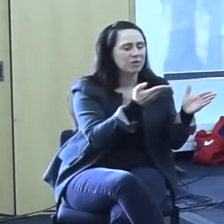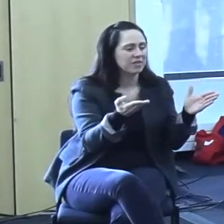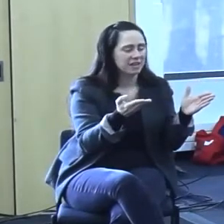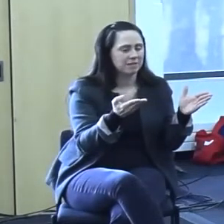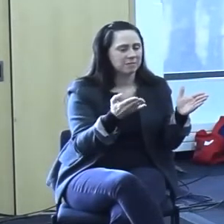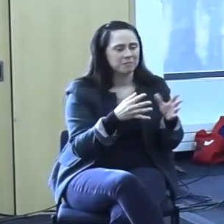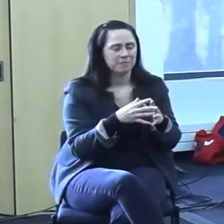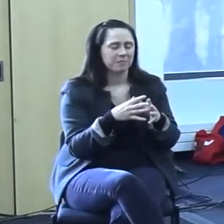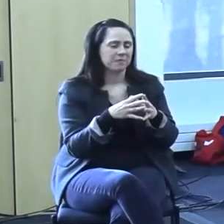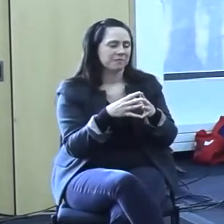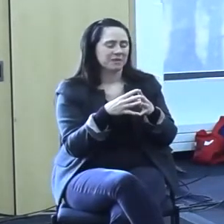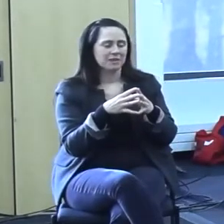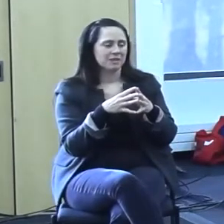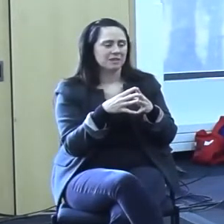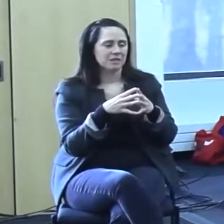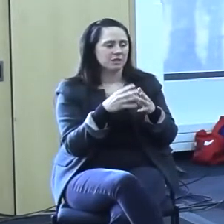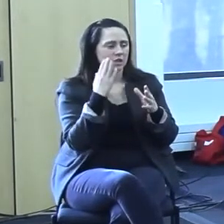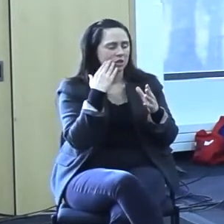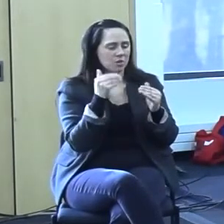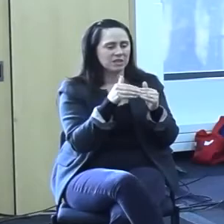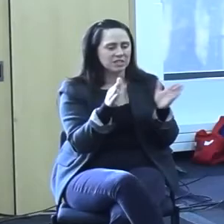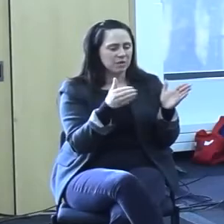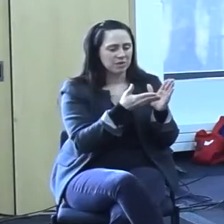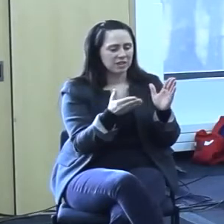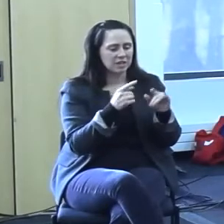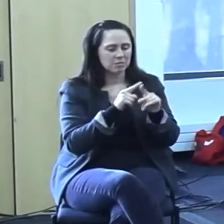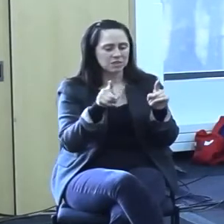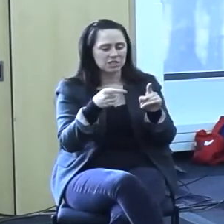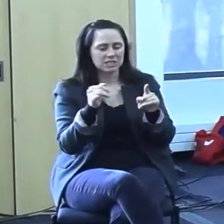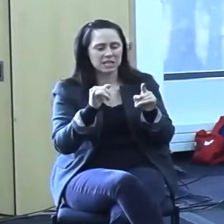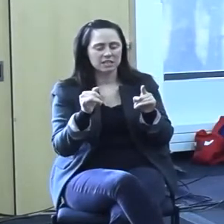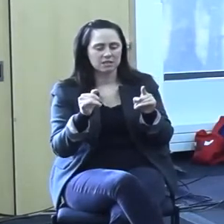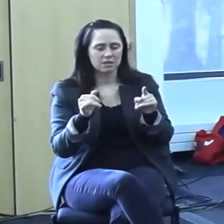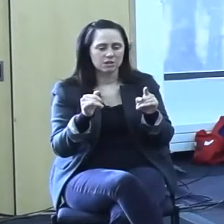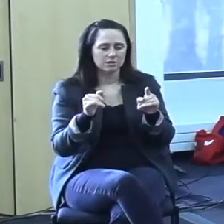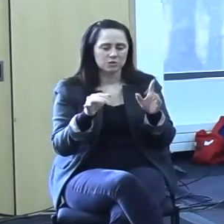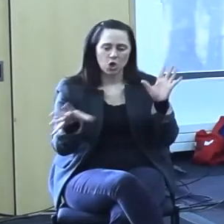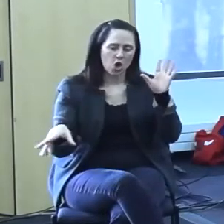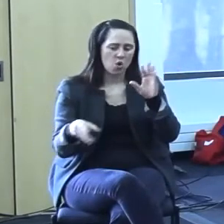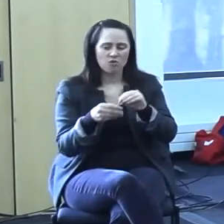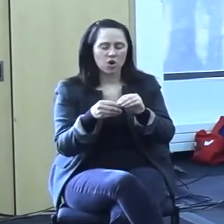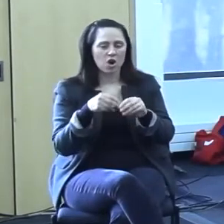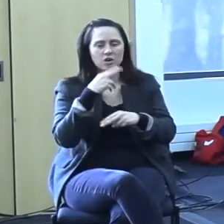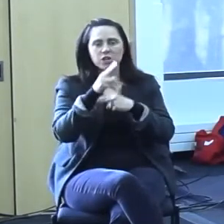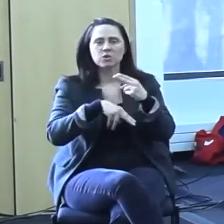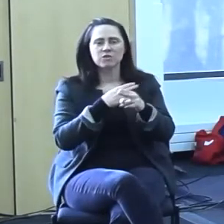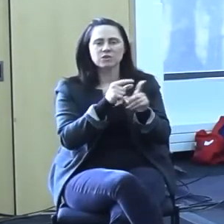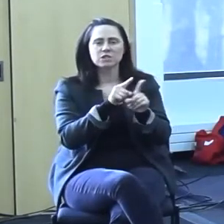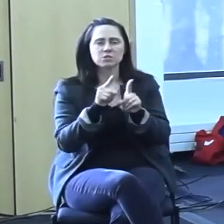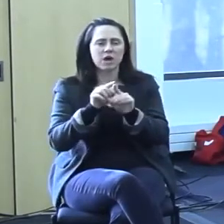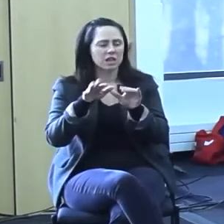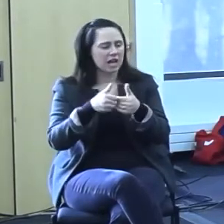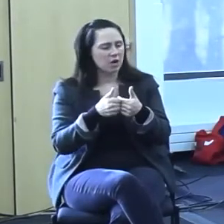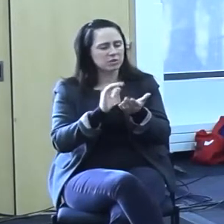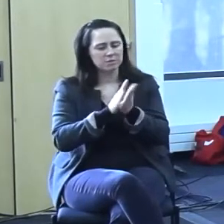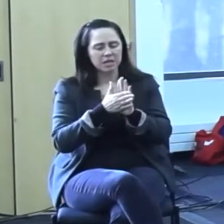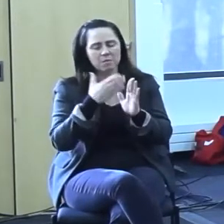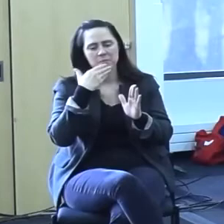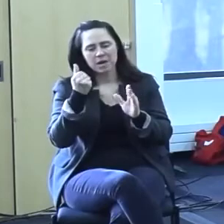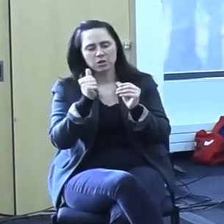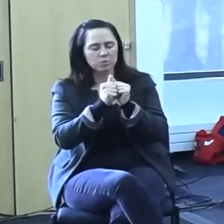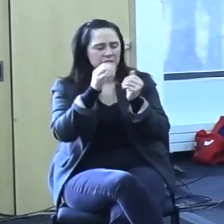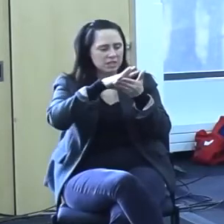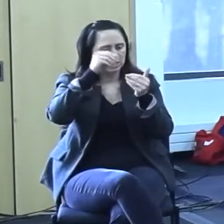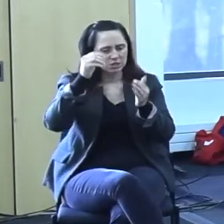like a bit a generic thing, but just like overall, like universal as well, like how to work better with students and how